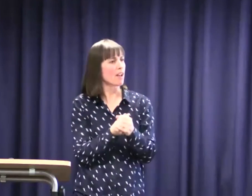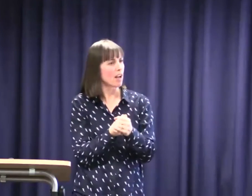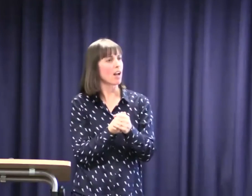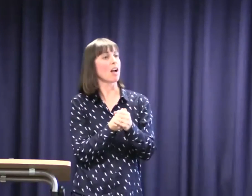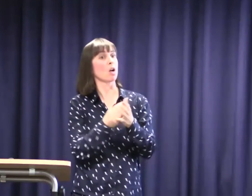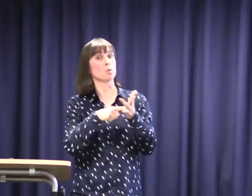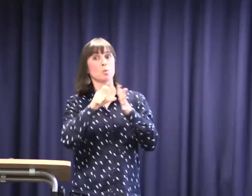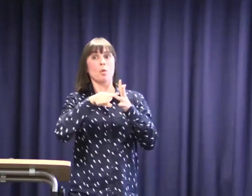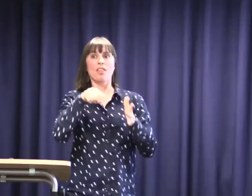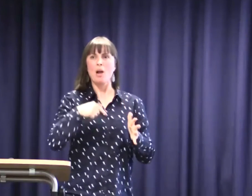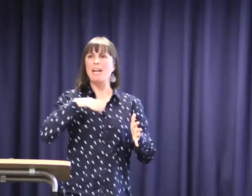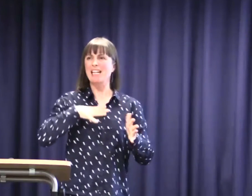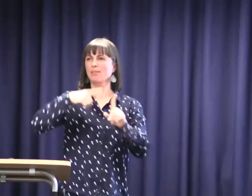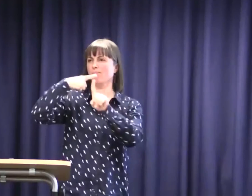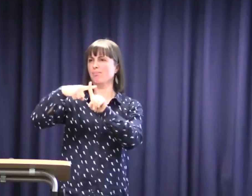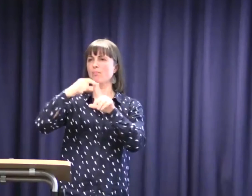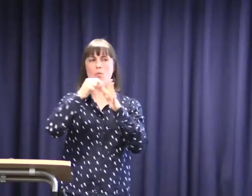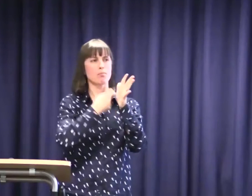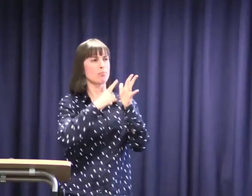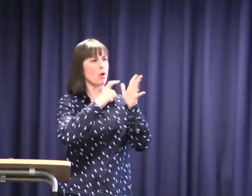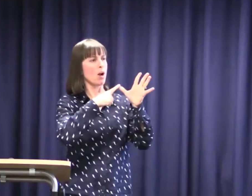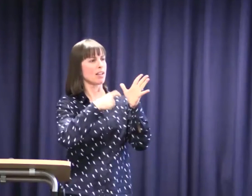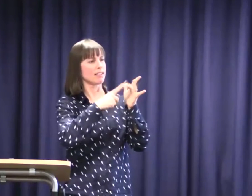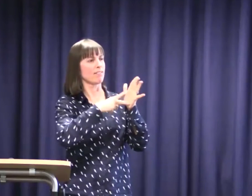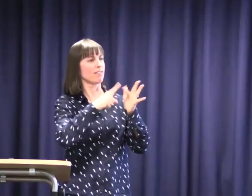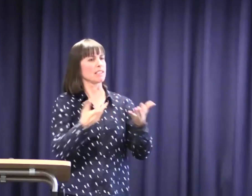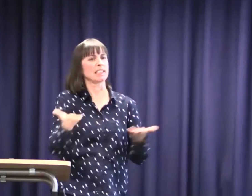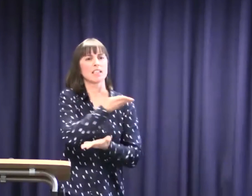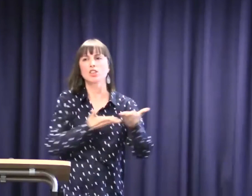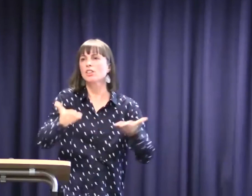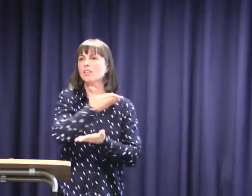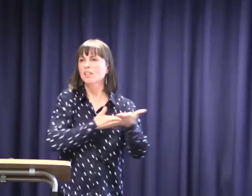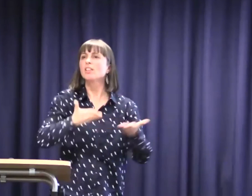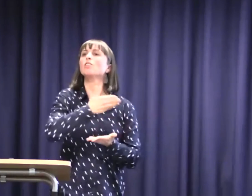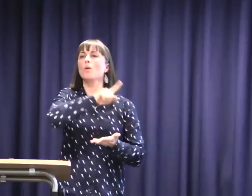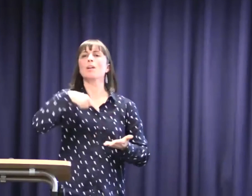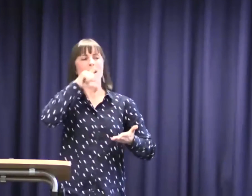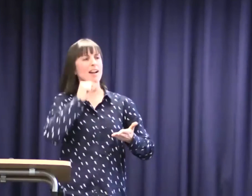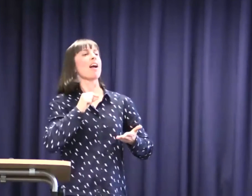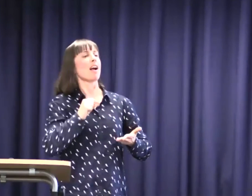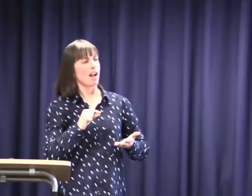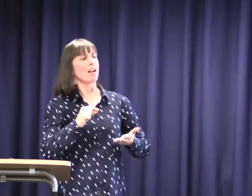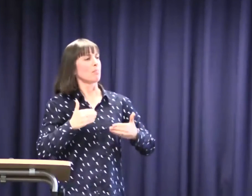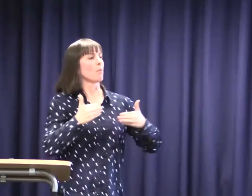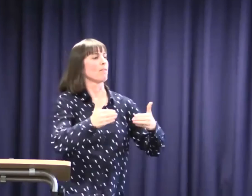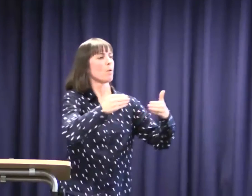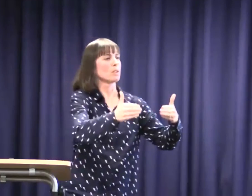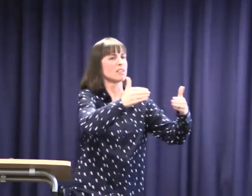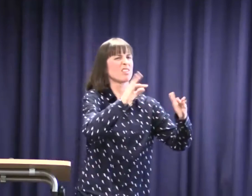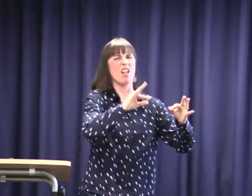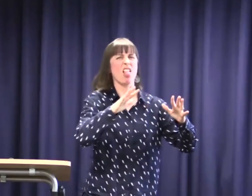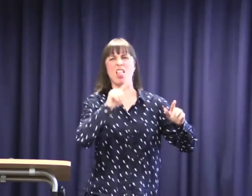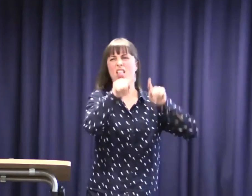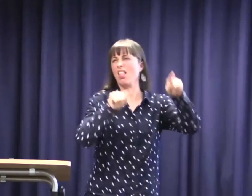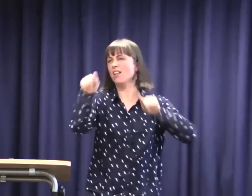to work together, as I mentioned earlier, and to do this we need to be proactive and have a positive discussion, and that way we